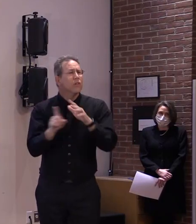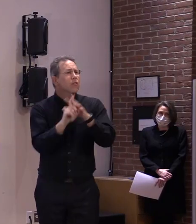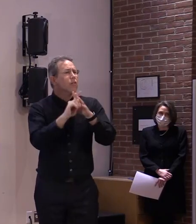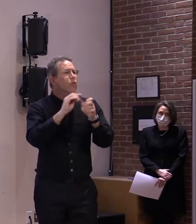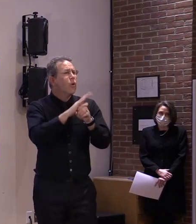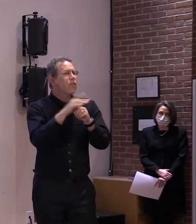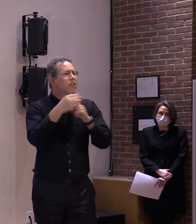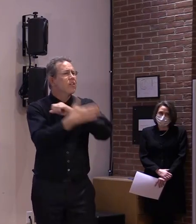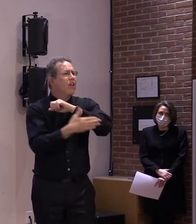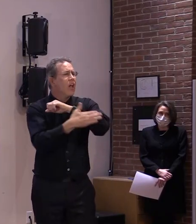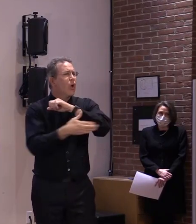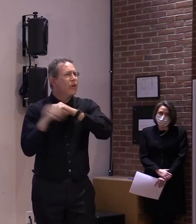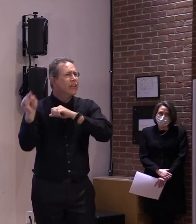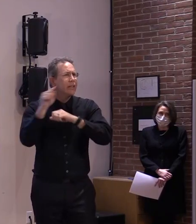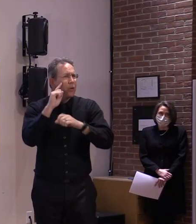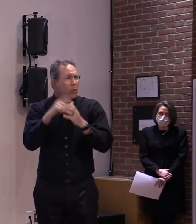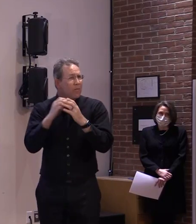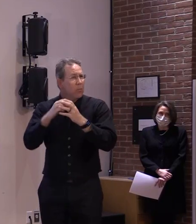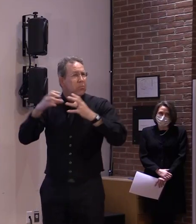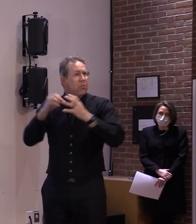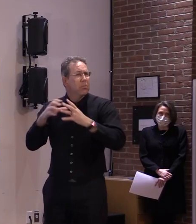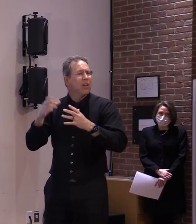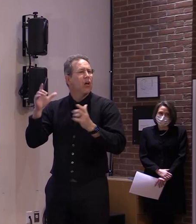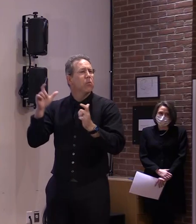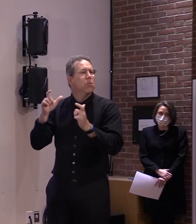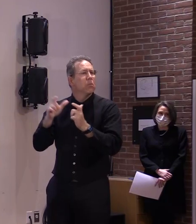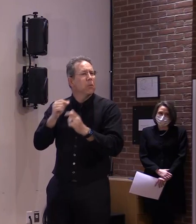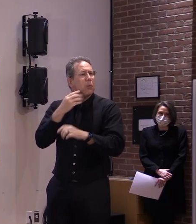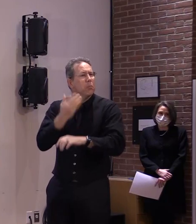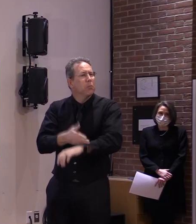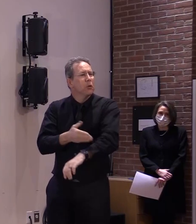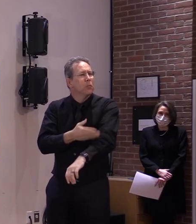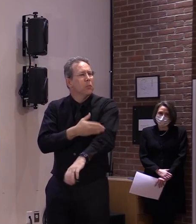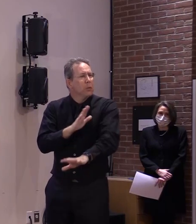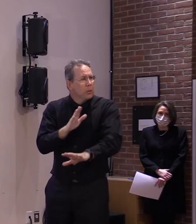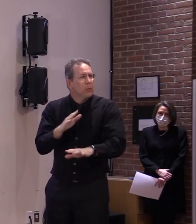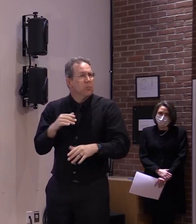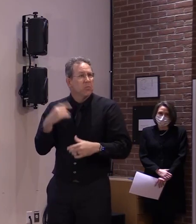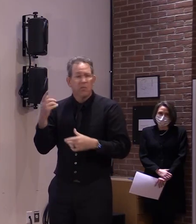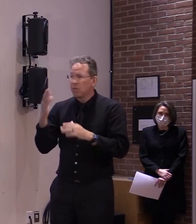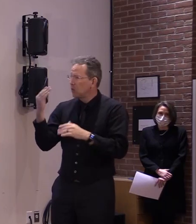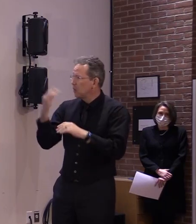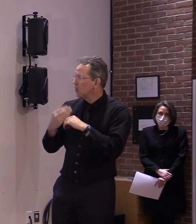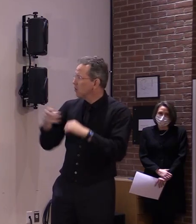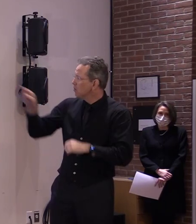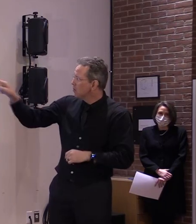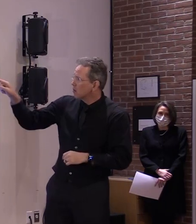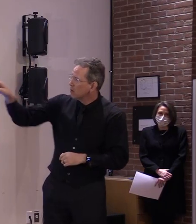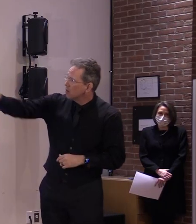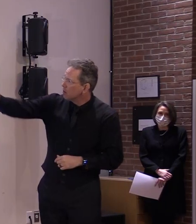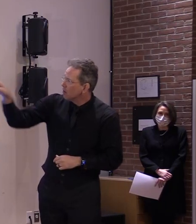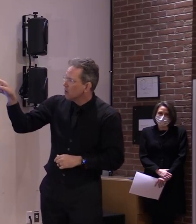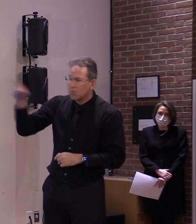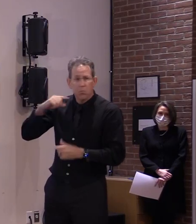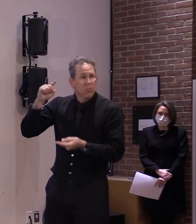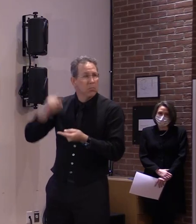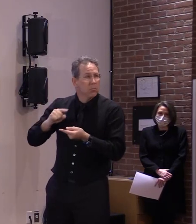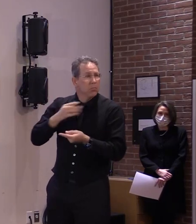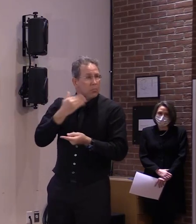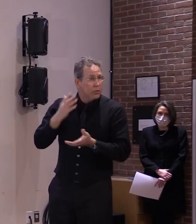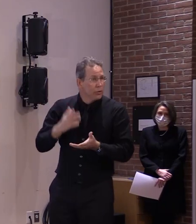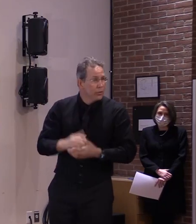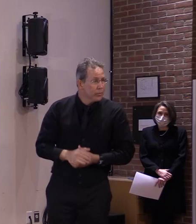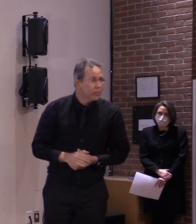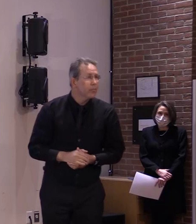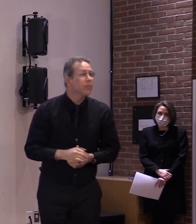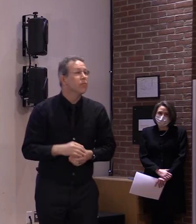14 counties seeing their case rates fall this week, including Orleans, which saw a considerable decrease compared to last week. And even in